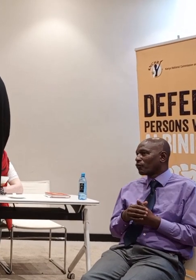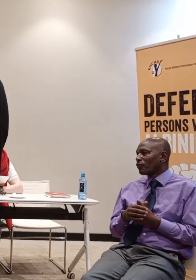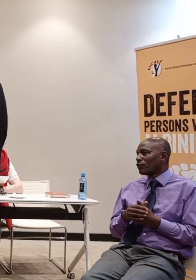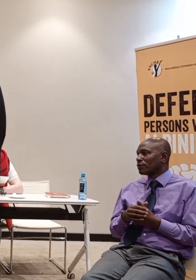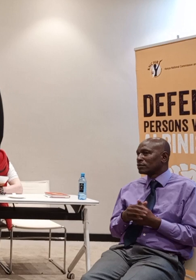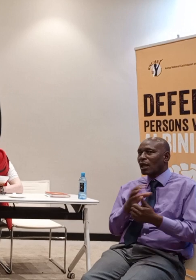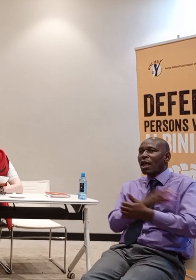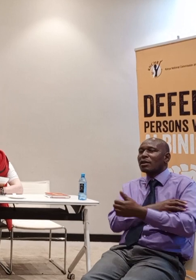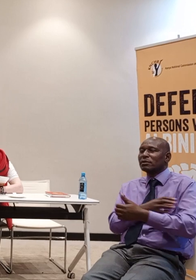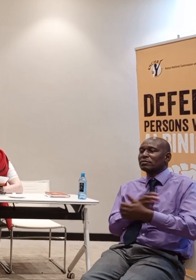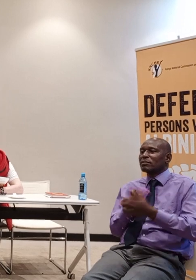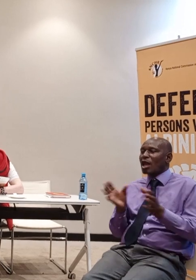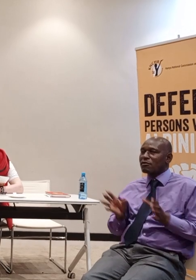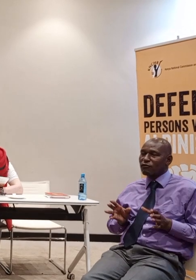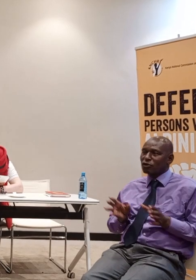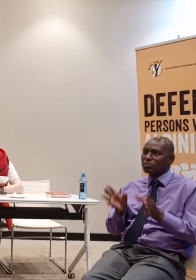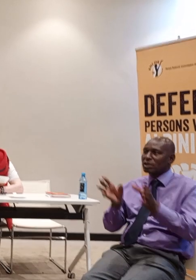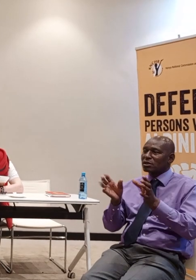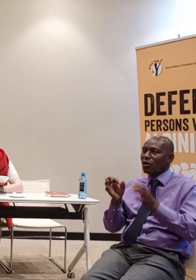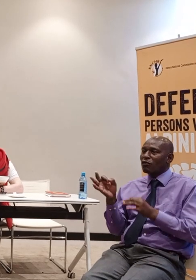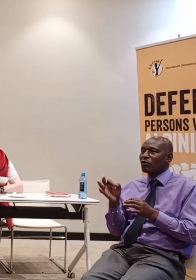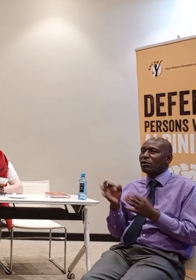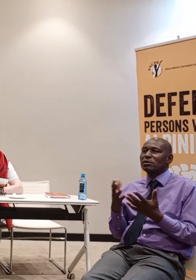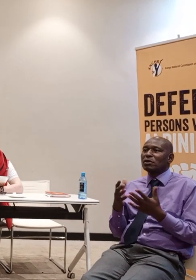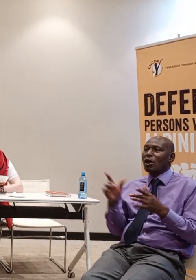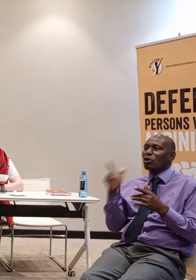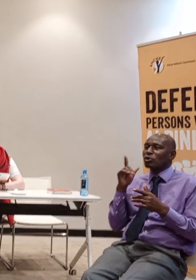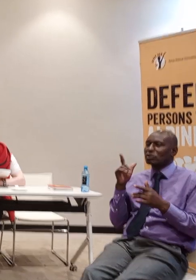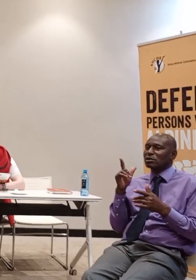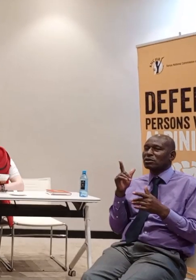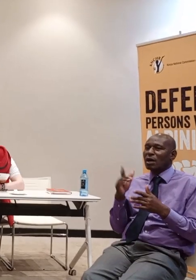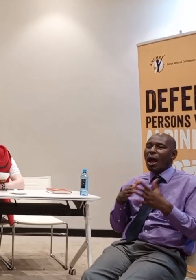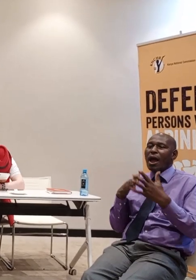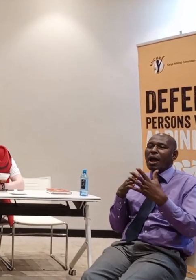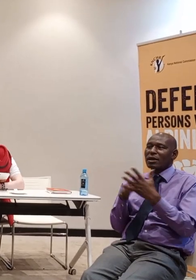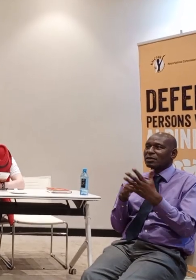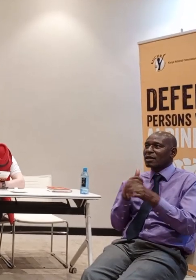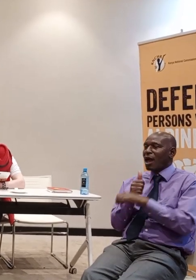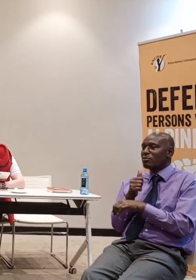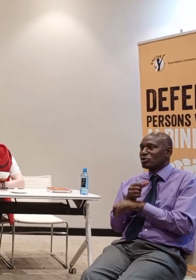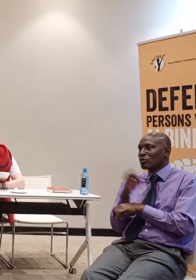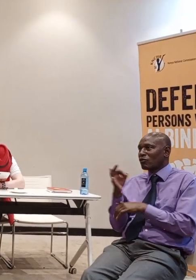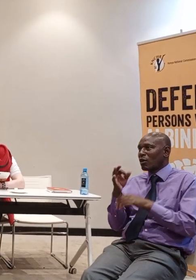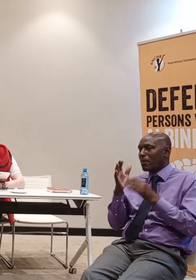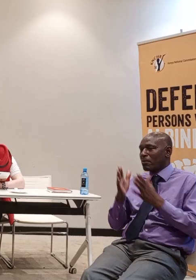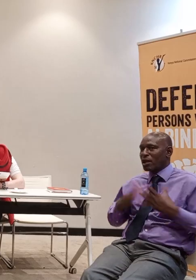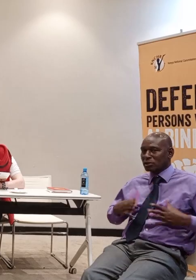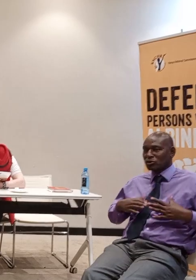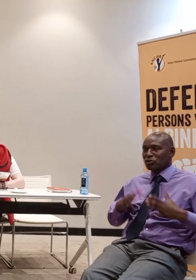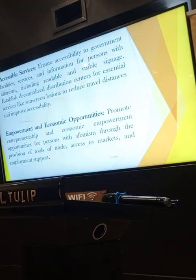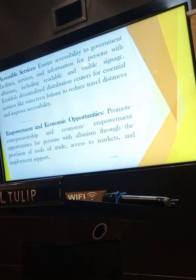Enforcement of laws against abuse of persons with albinism. You should